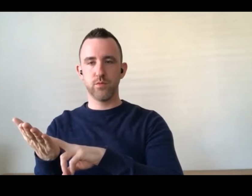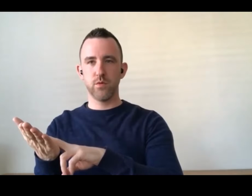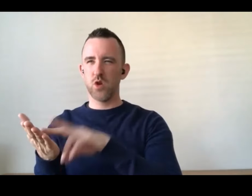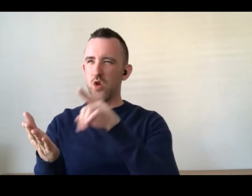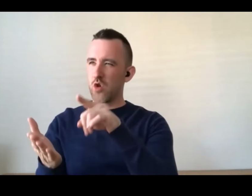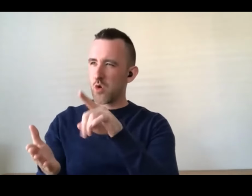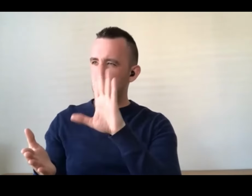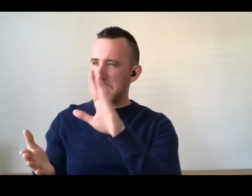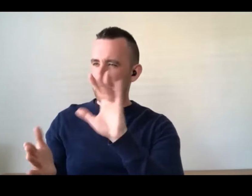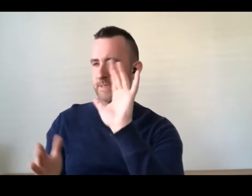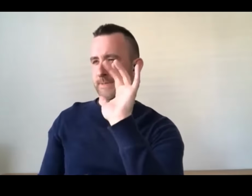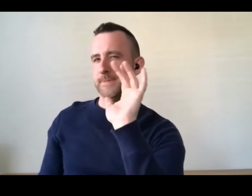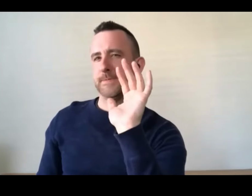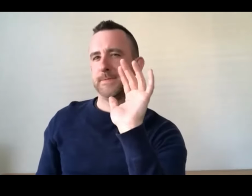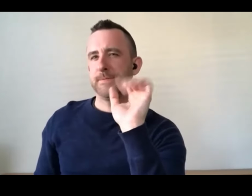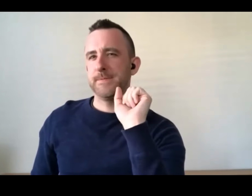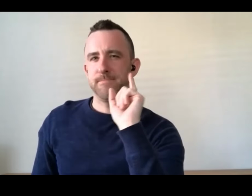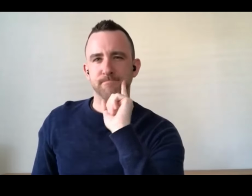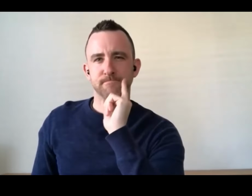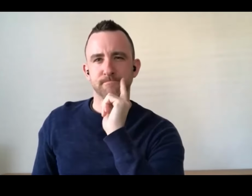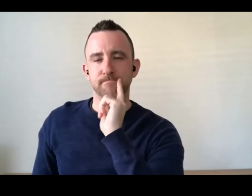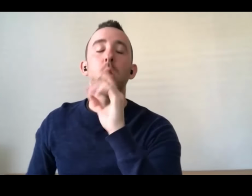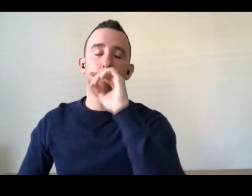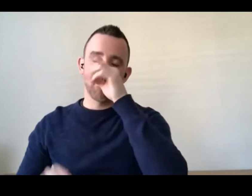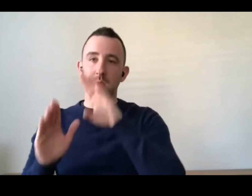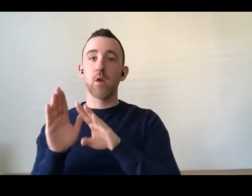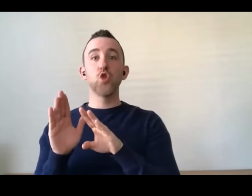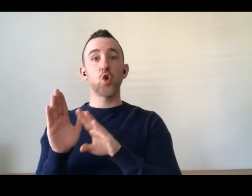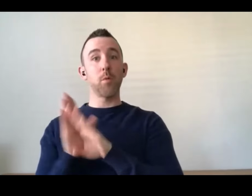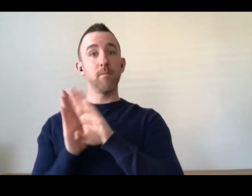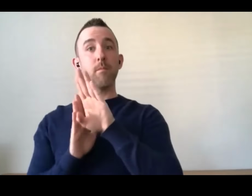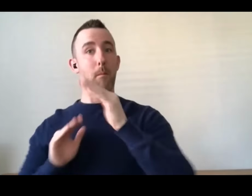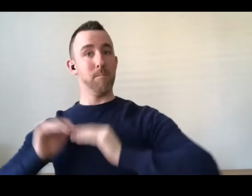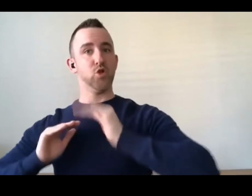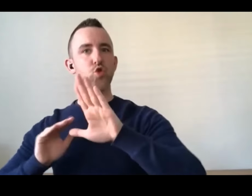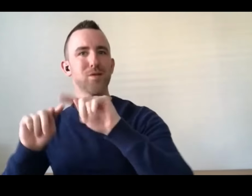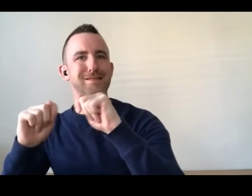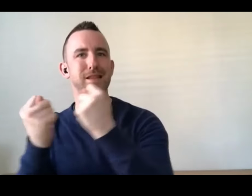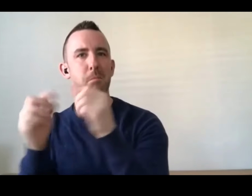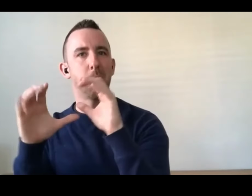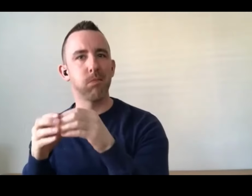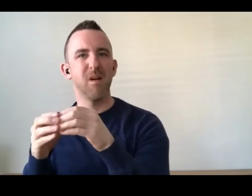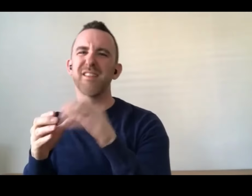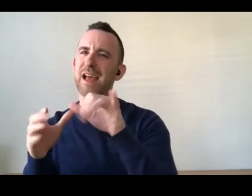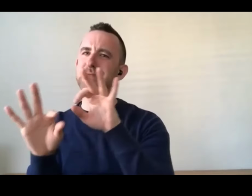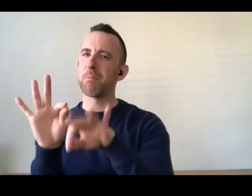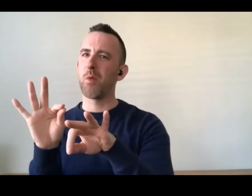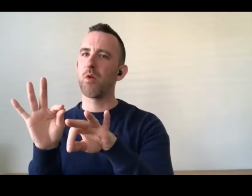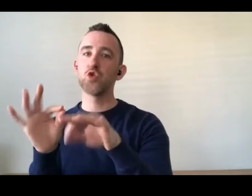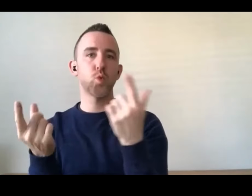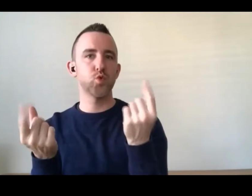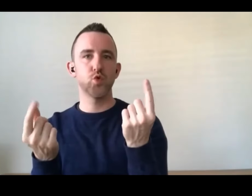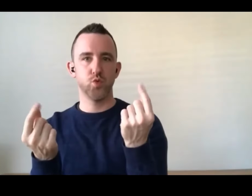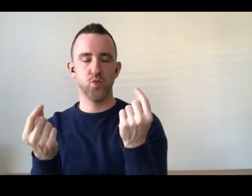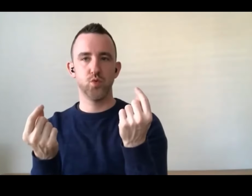going to build or join a team. So that process is pretty simple. What you want to do